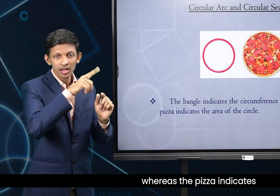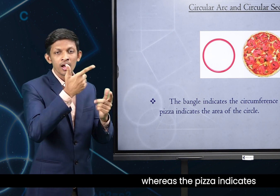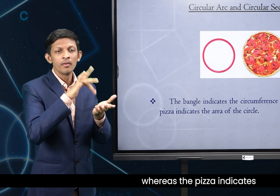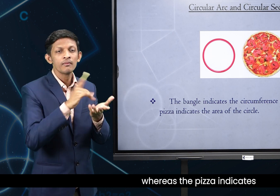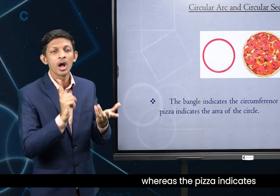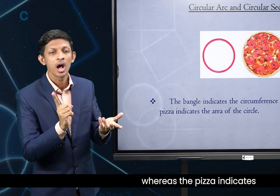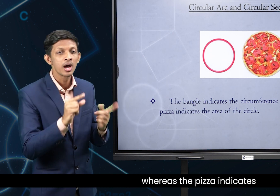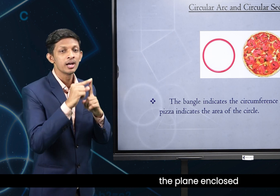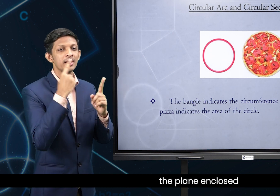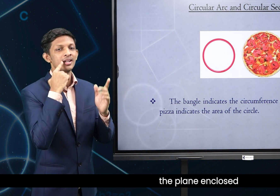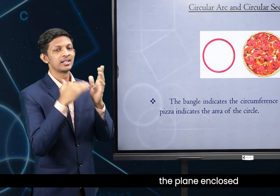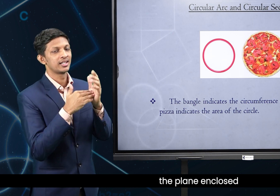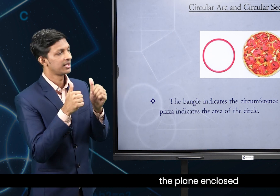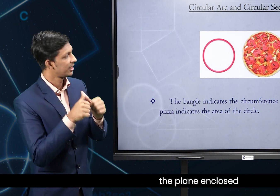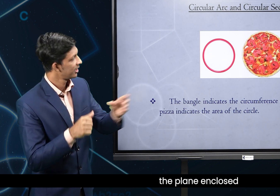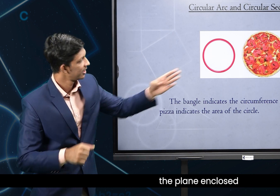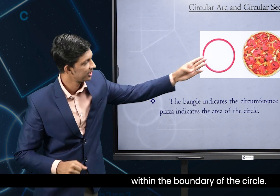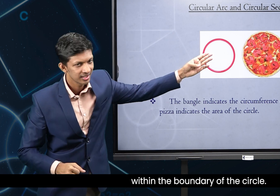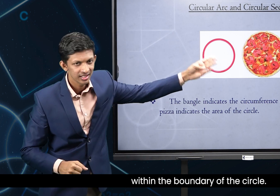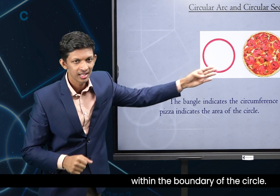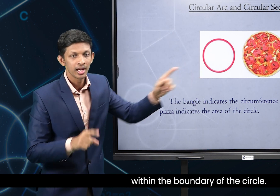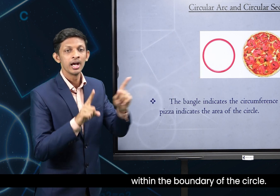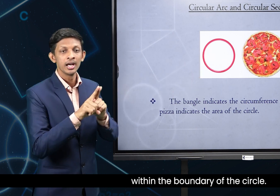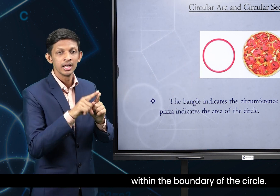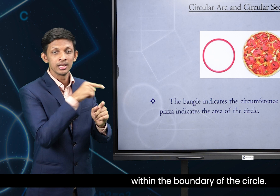the pizza indicates the plane enclosed within the boundary of the circle.